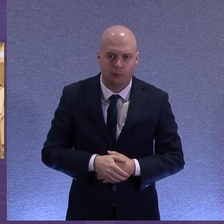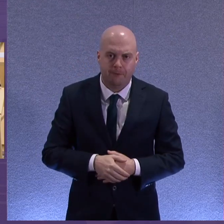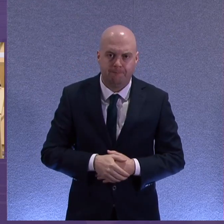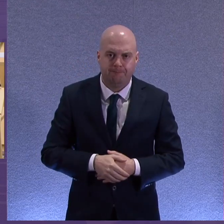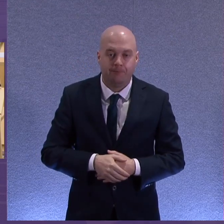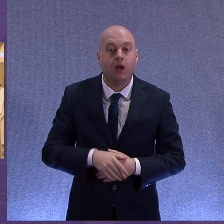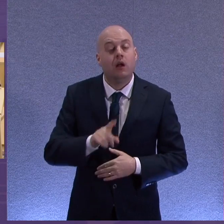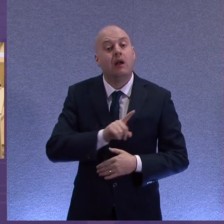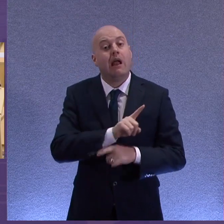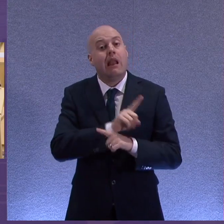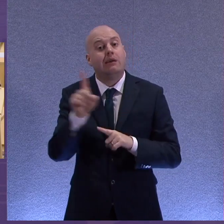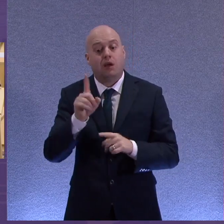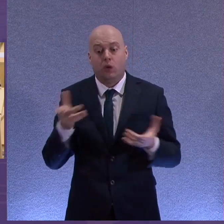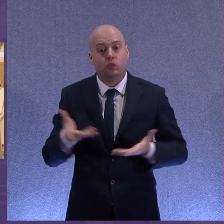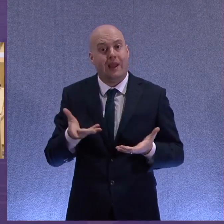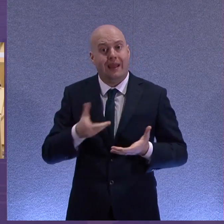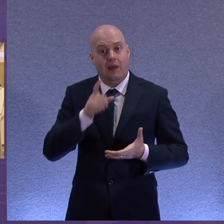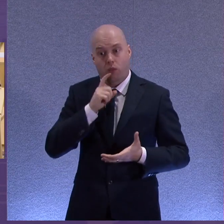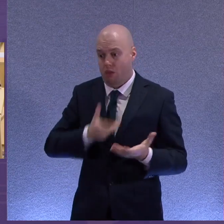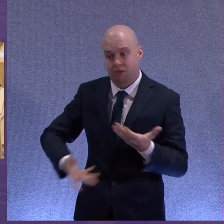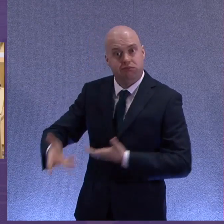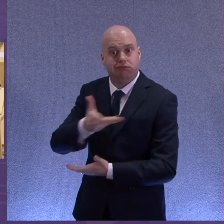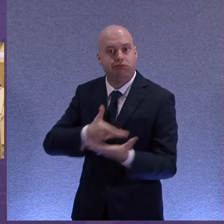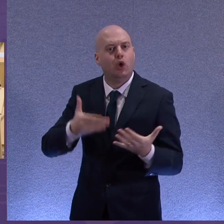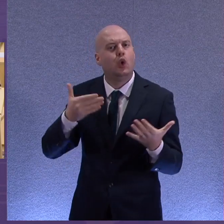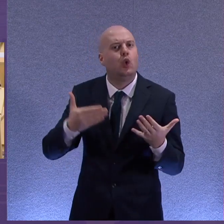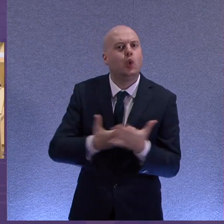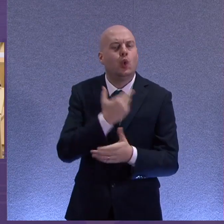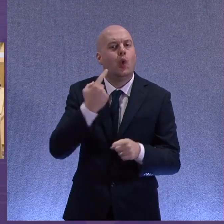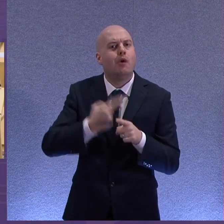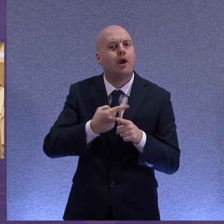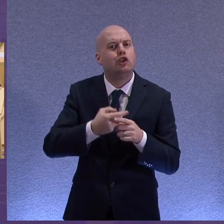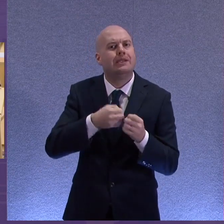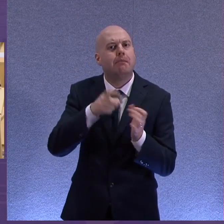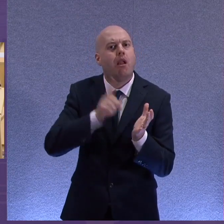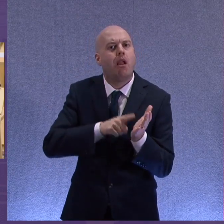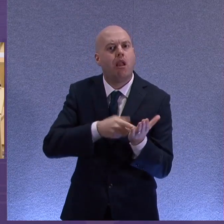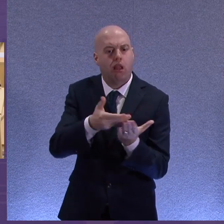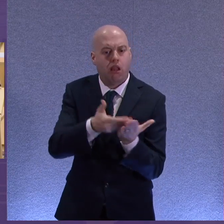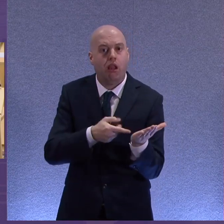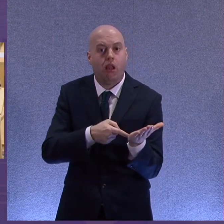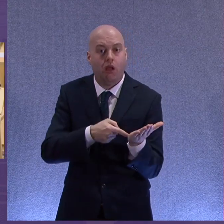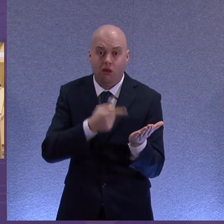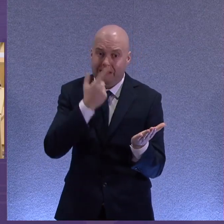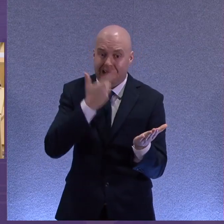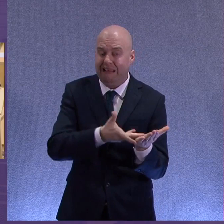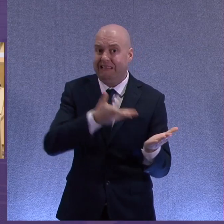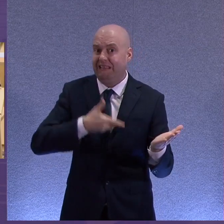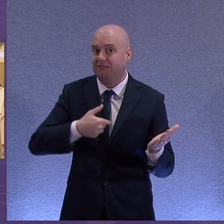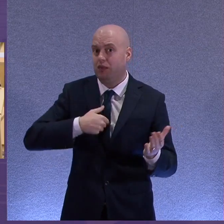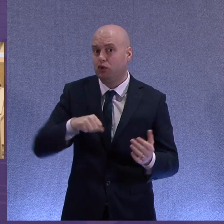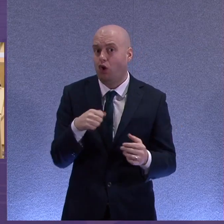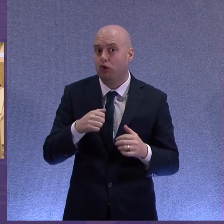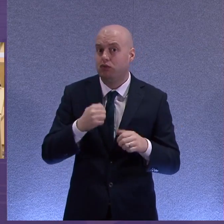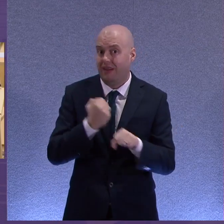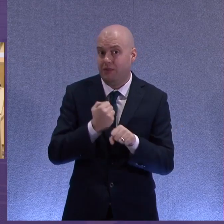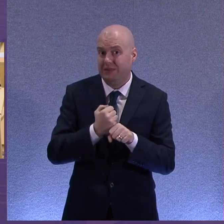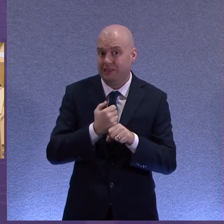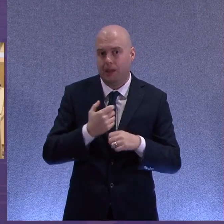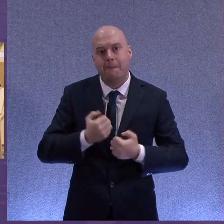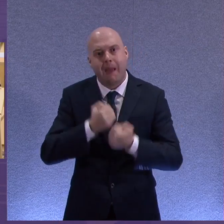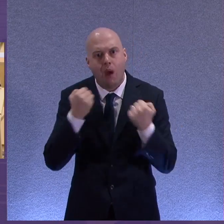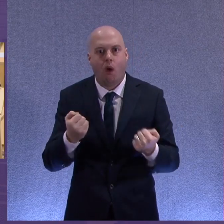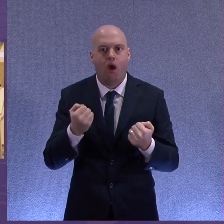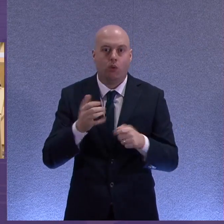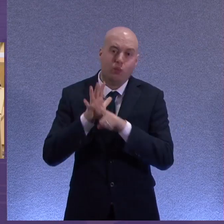of enforcement, and I want to be very clear: we will use these powers if necessary. I want to say a bit more about the implications